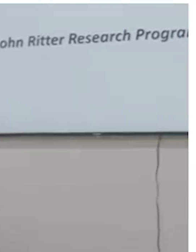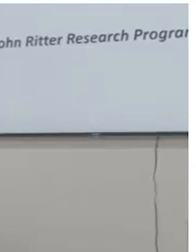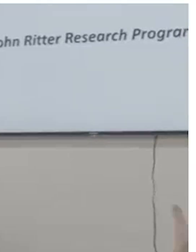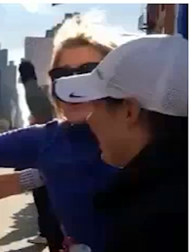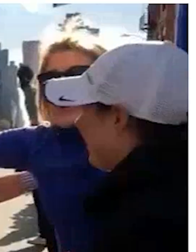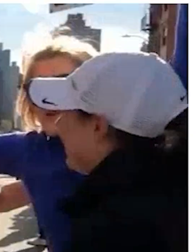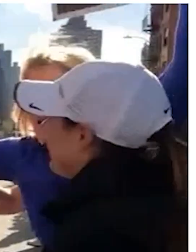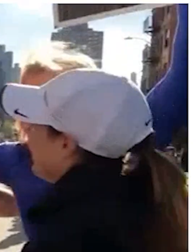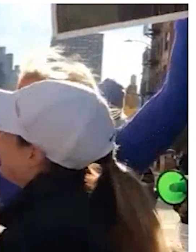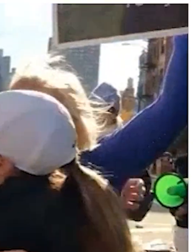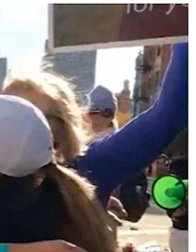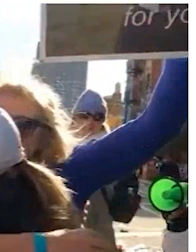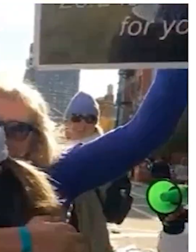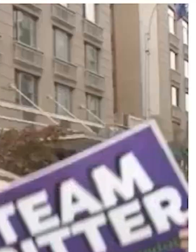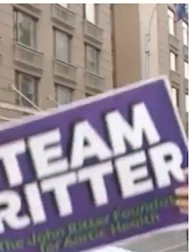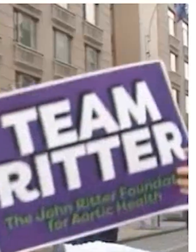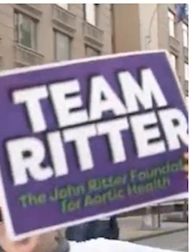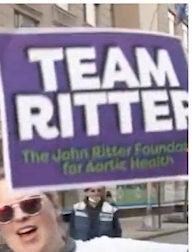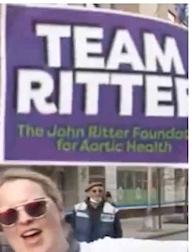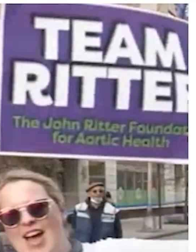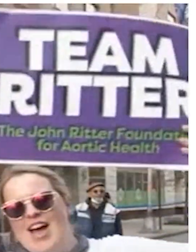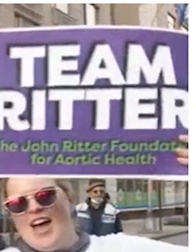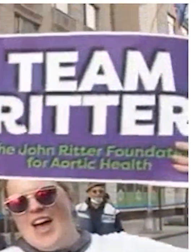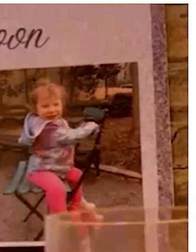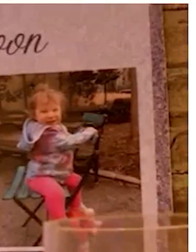It's hope. It's absolute hope.